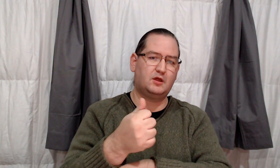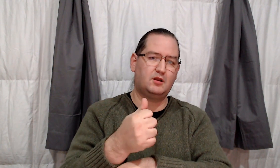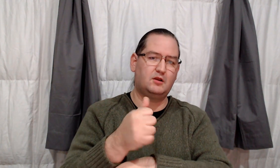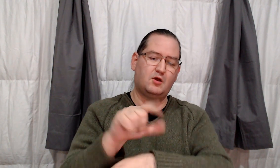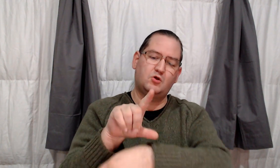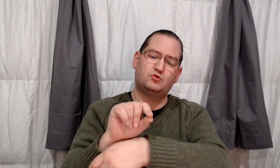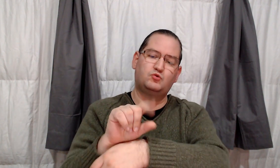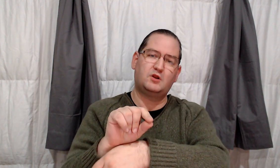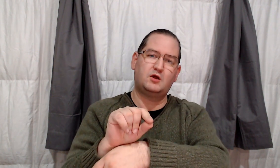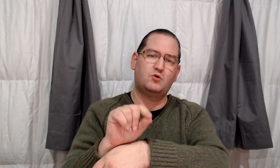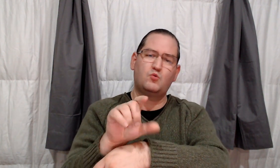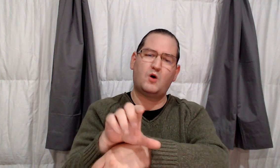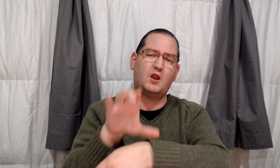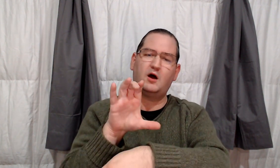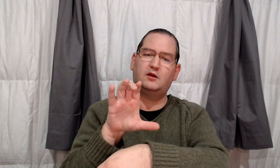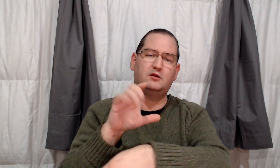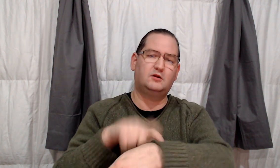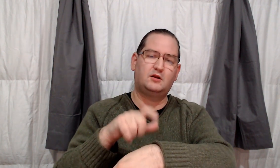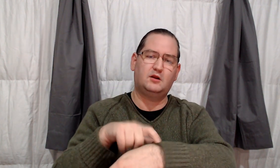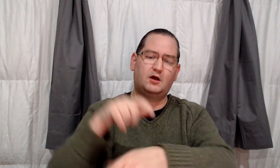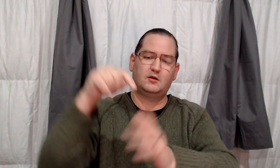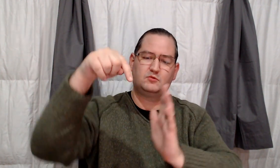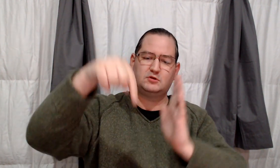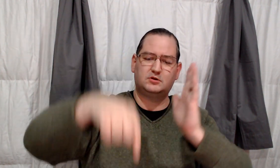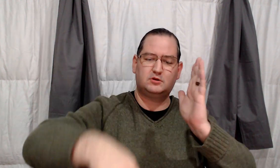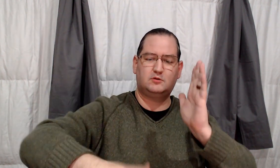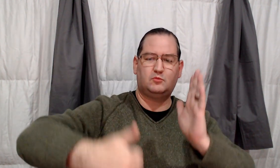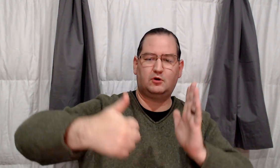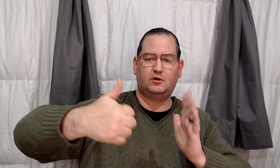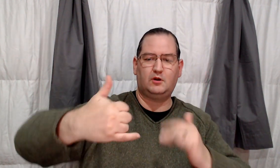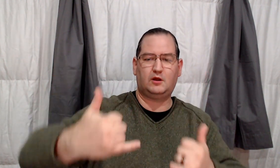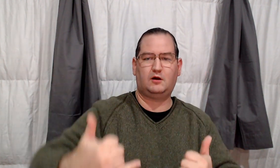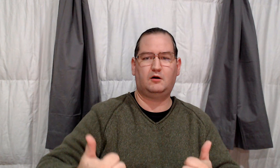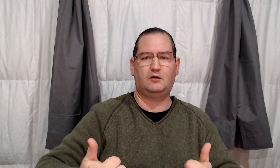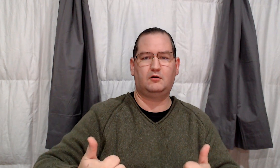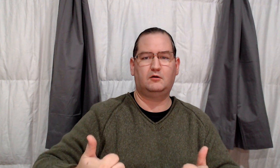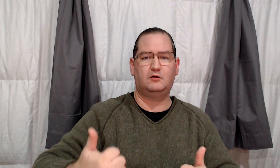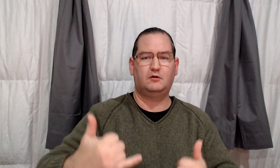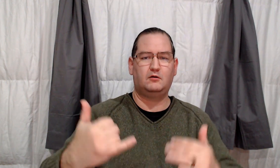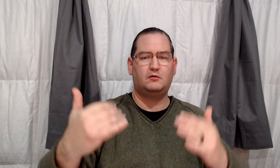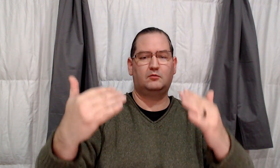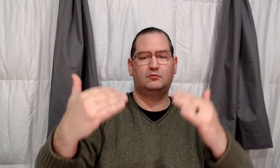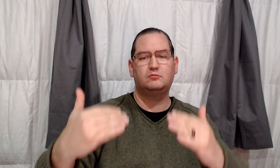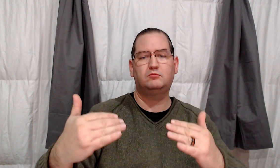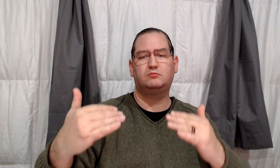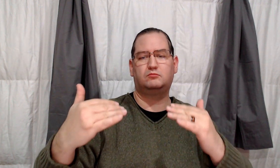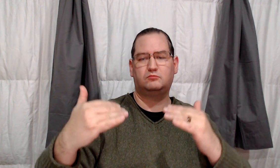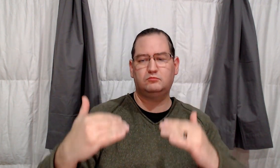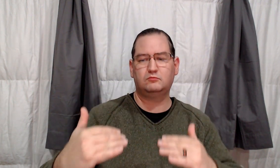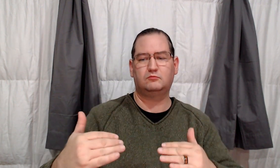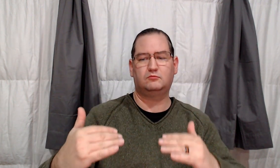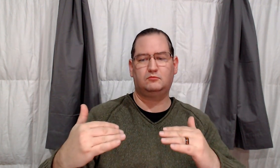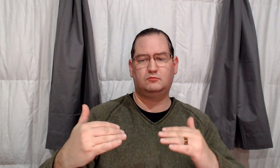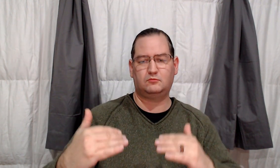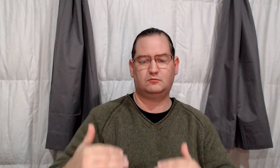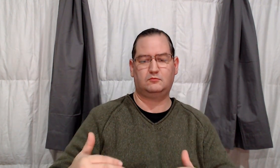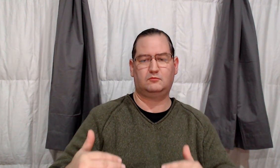even deeper, my voice, my words will drift with you to become a part of your experience